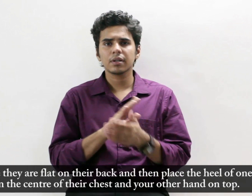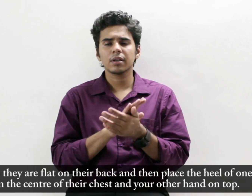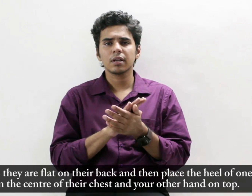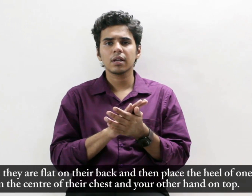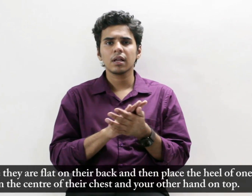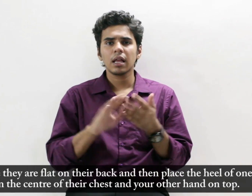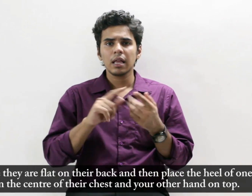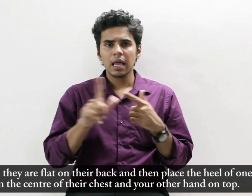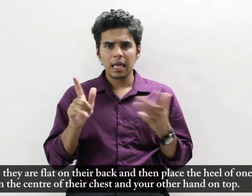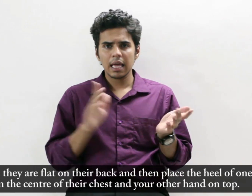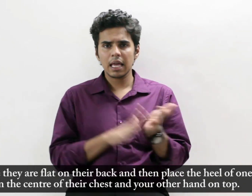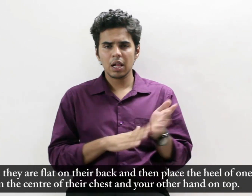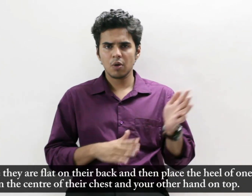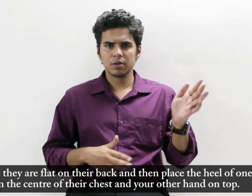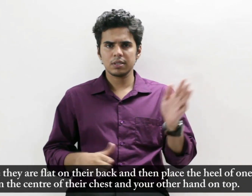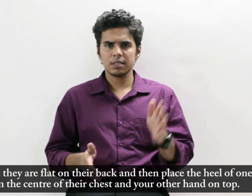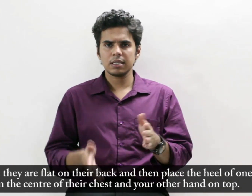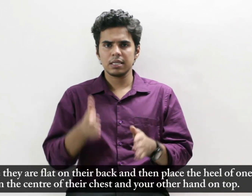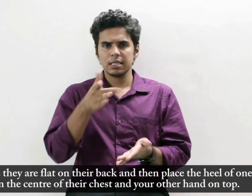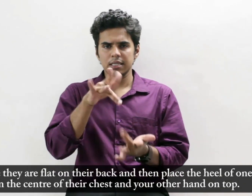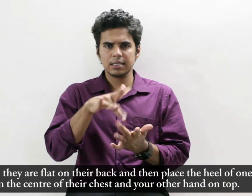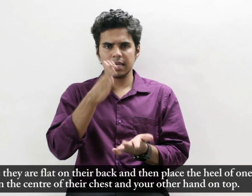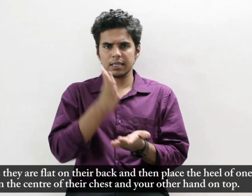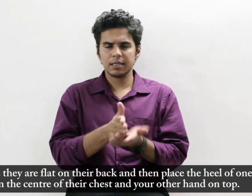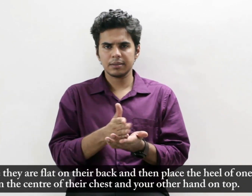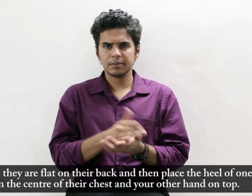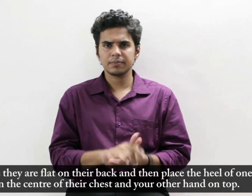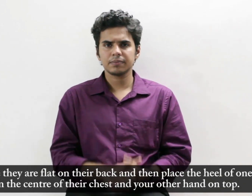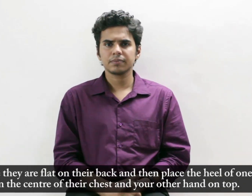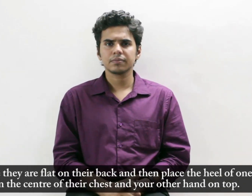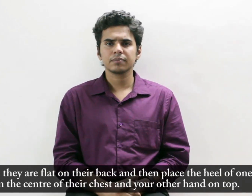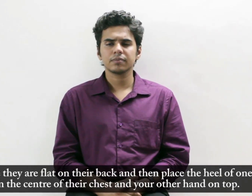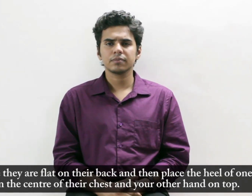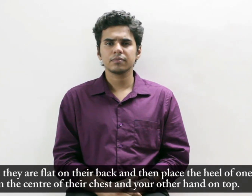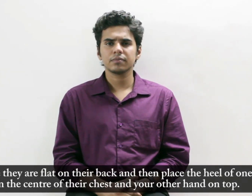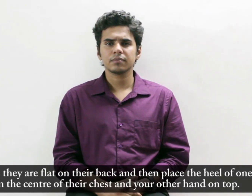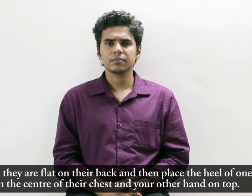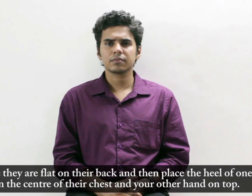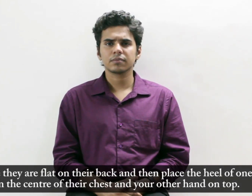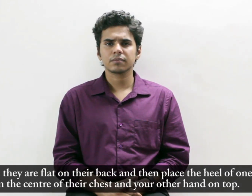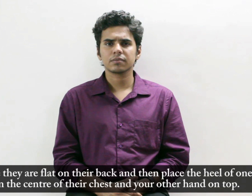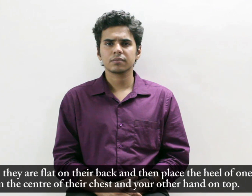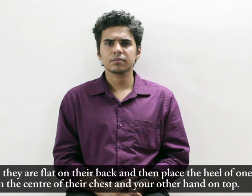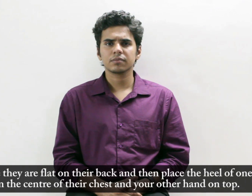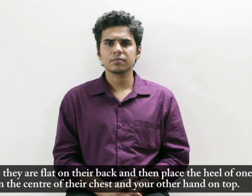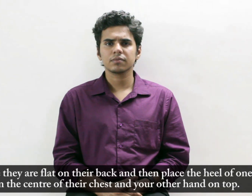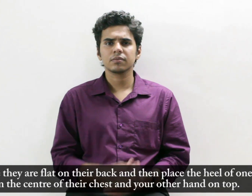on one hand in the center of their chest and your other hand on the top.